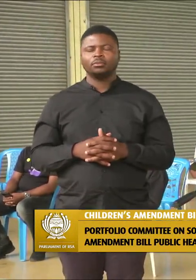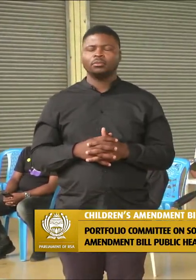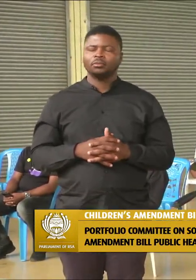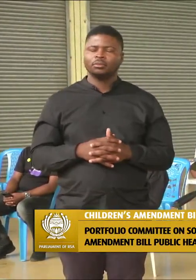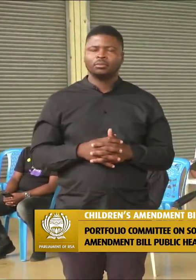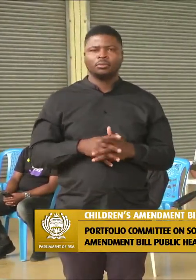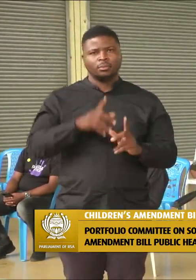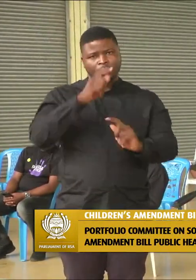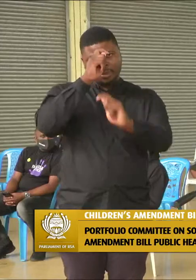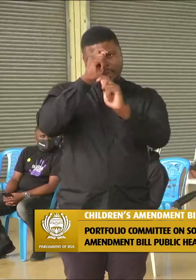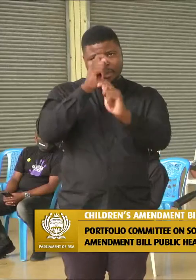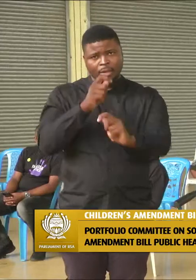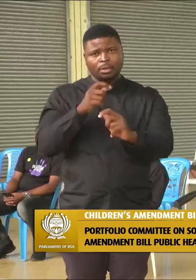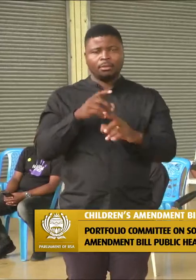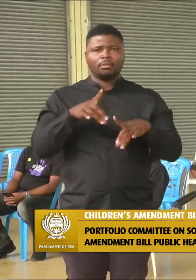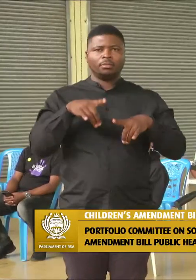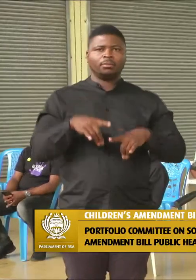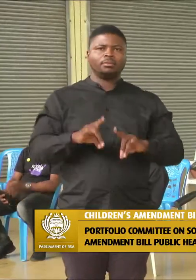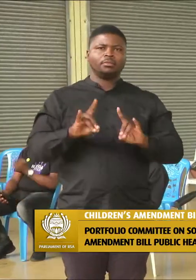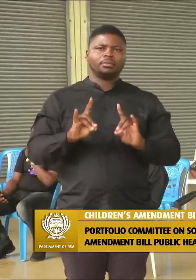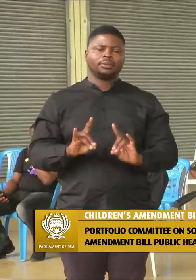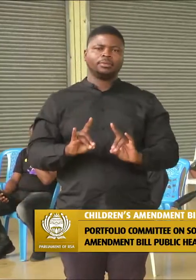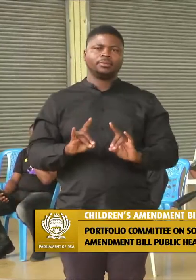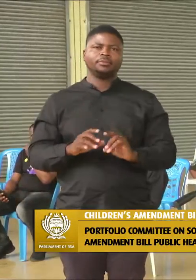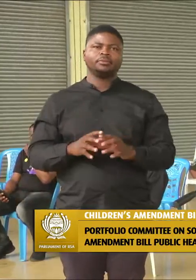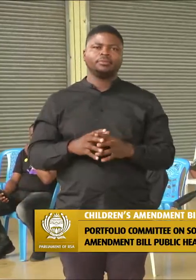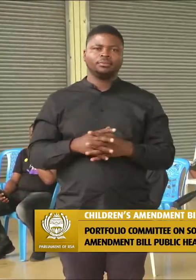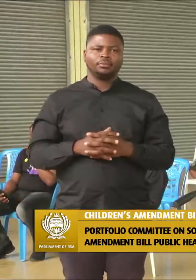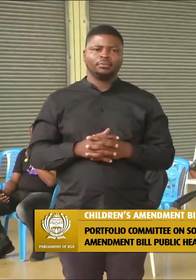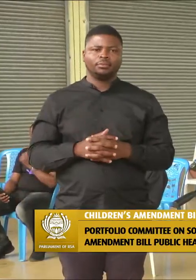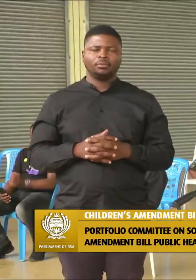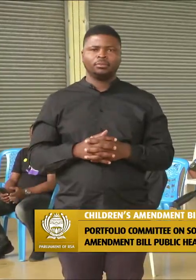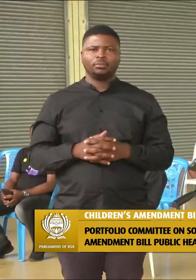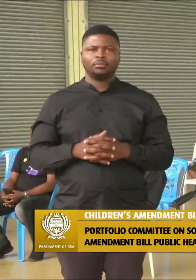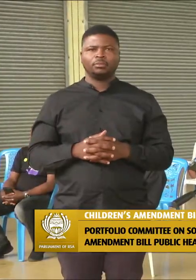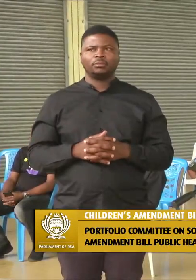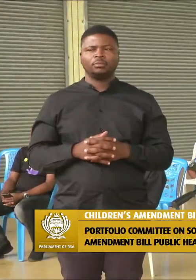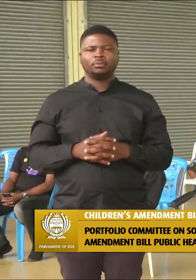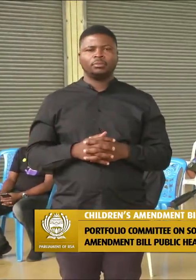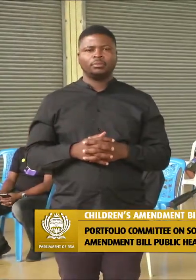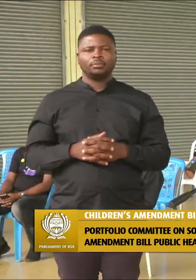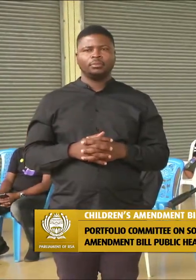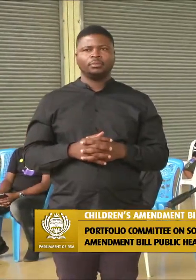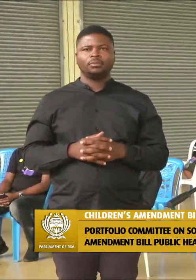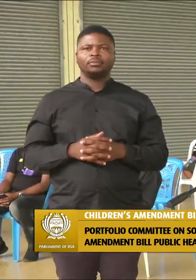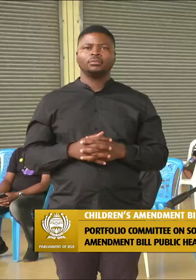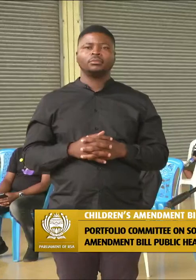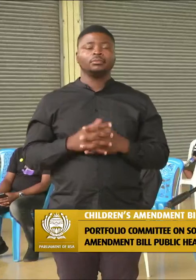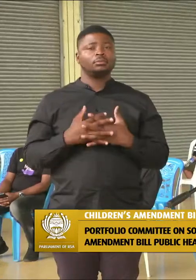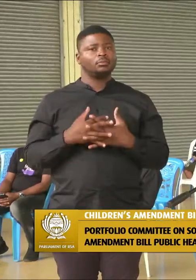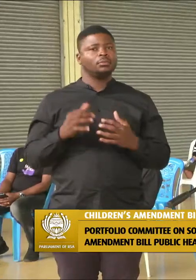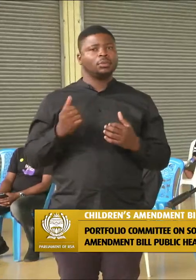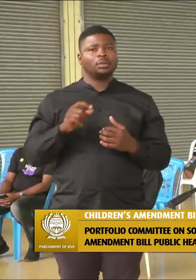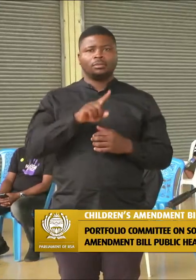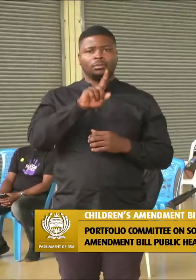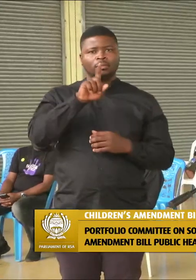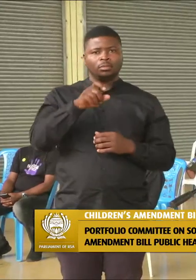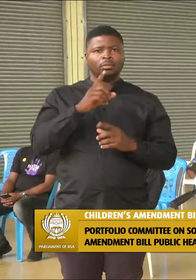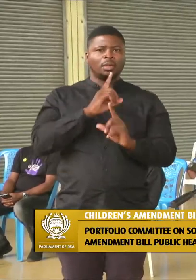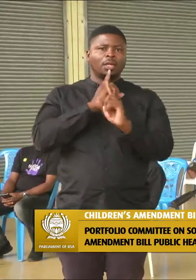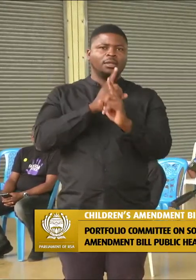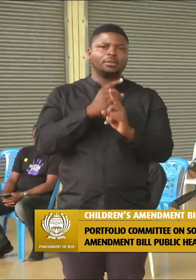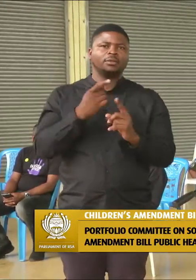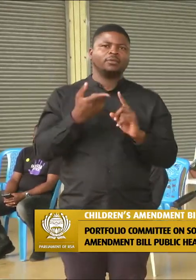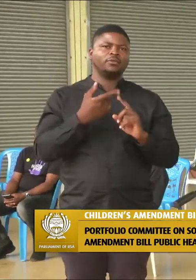Honorable Chairperson, Sihlalo honorable ohloniphekile members, namalungu ahloniphekile. ngizophendula umbuzo kaMbali